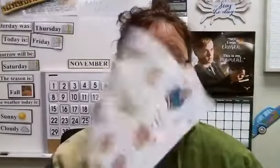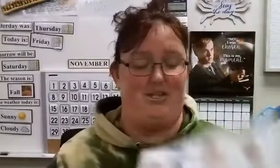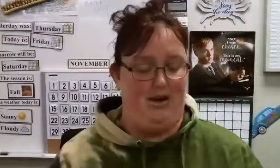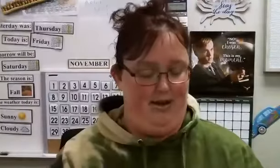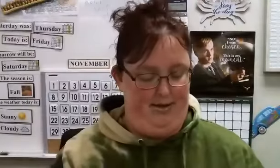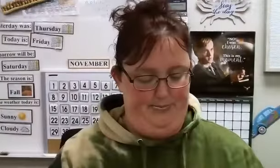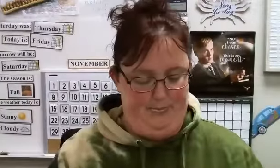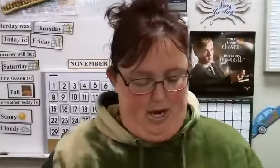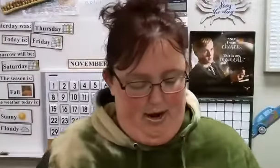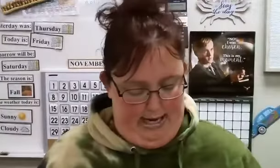Good job. All right.